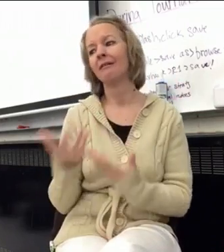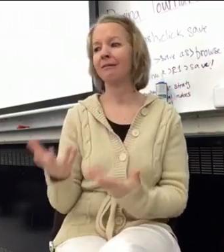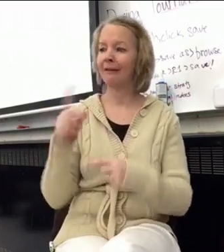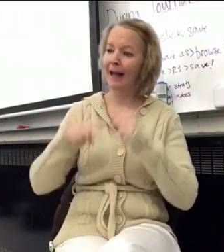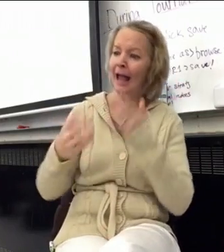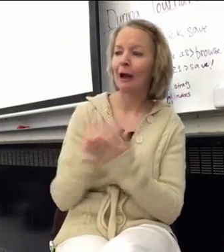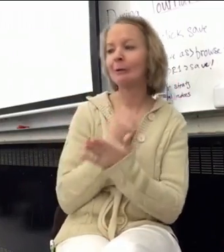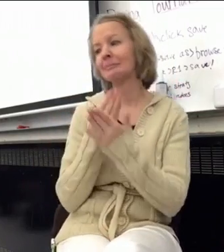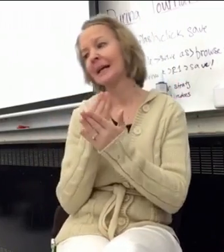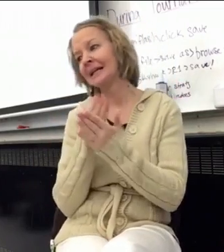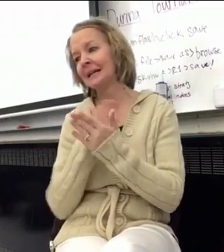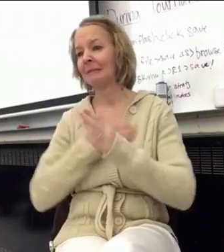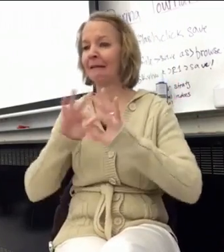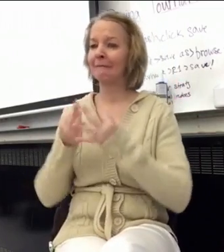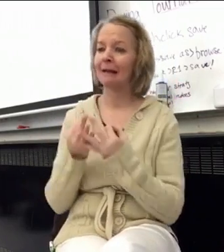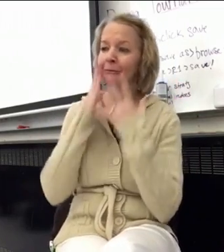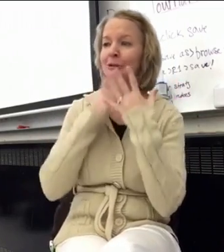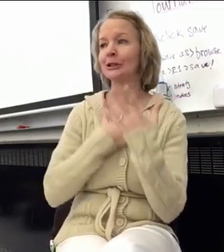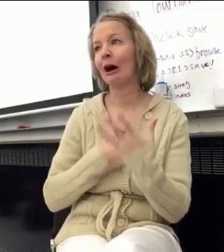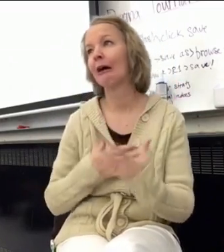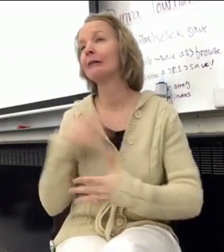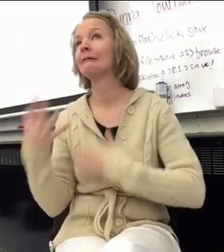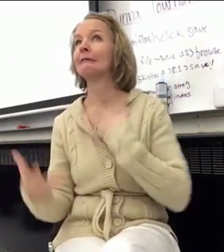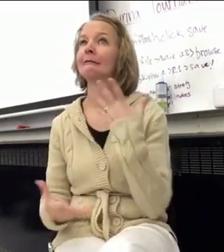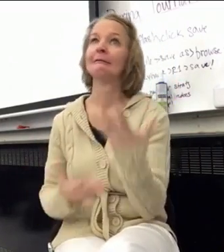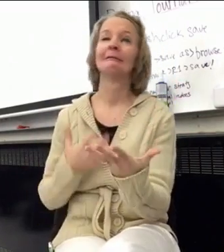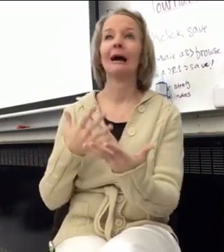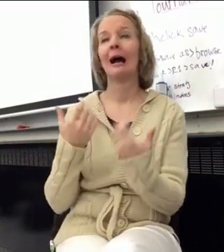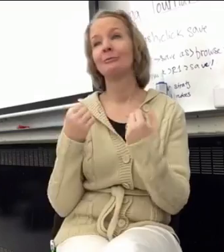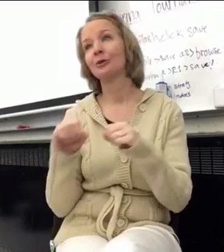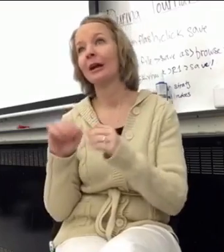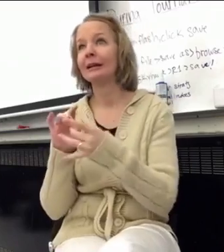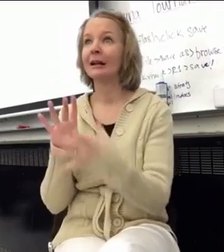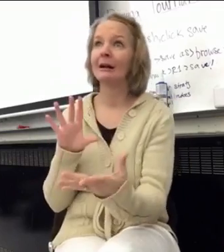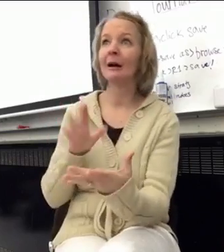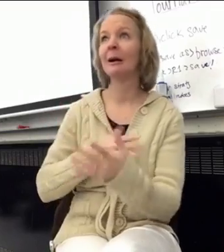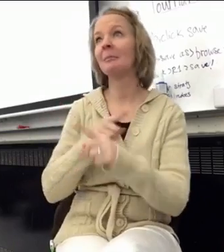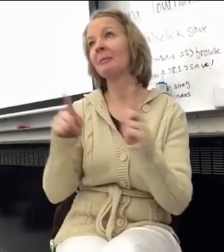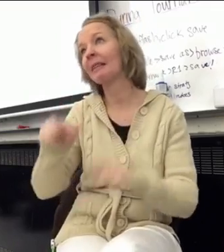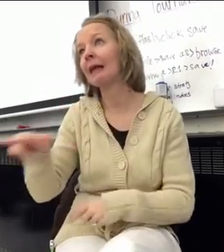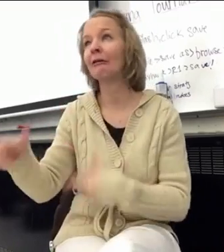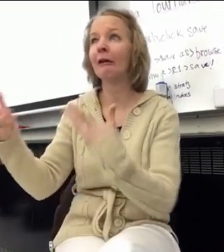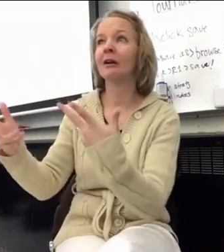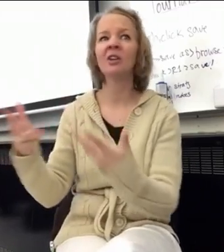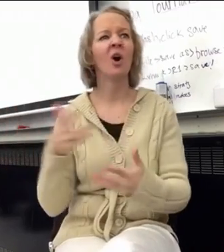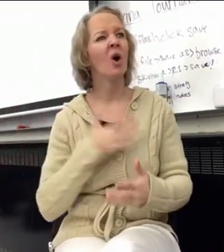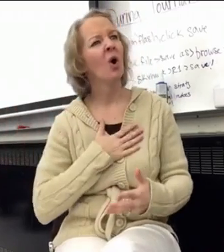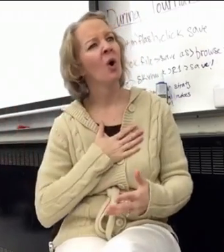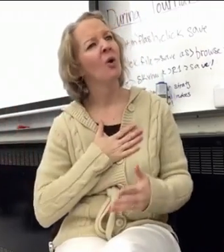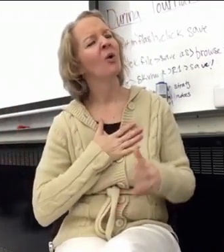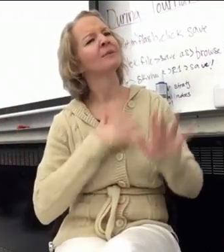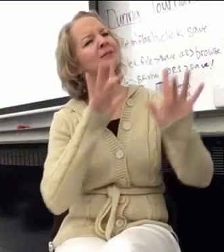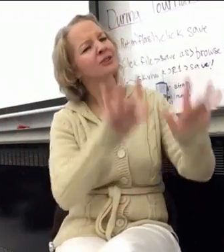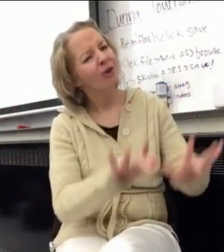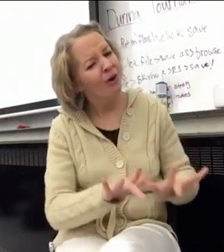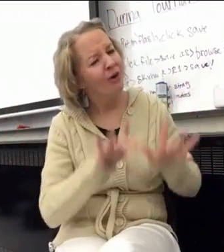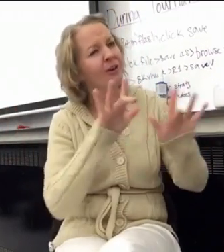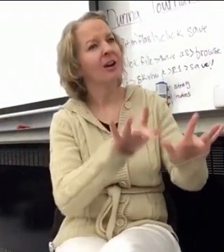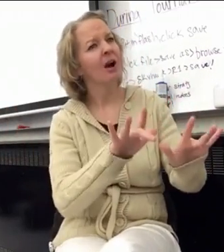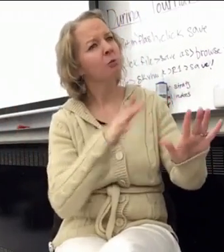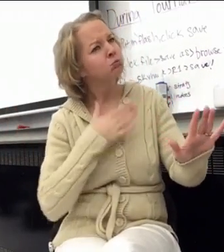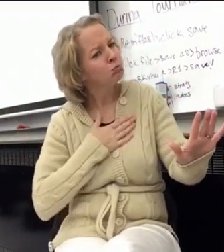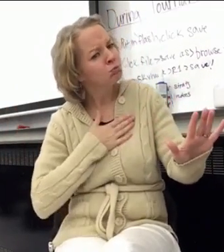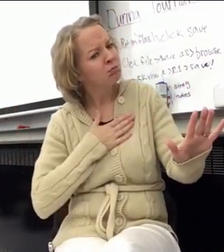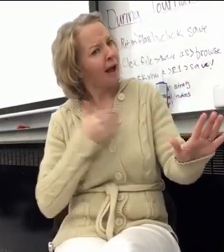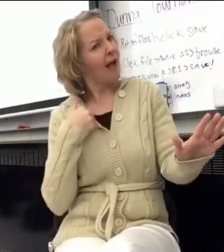any money, your family's going to starve, you're sharecropping, and this guy's like, oh, you know, I'm so sorry. You know what? I have this little piece